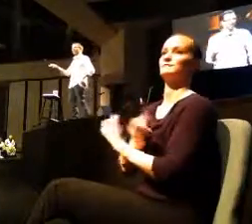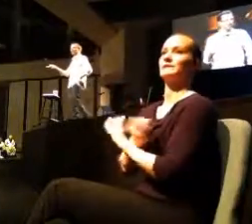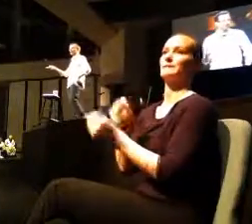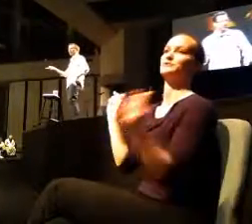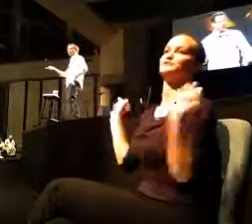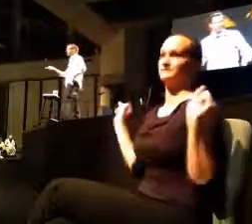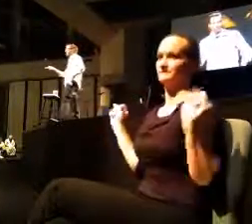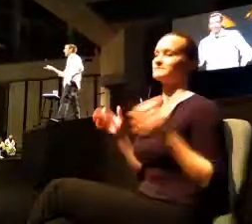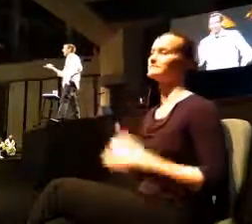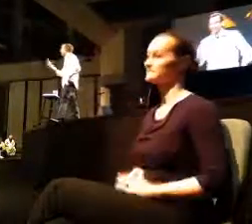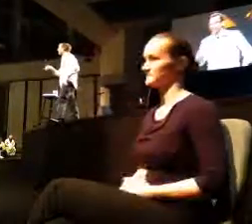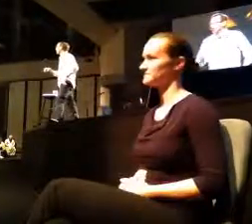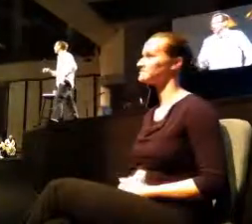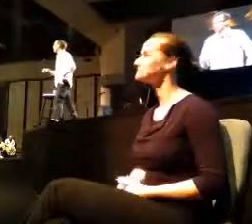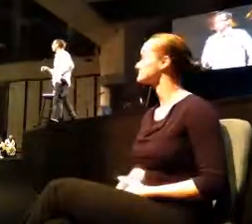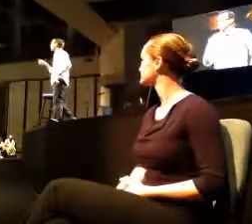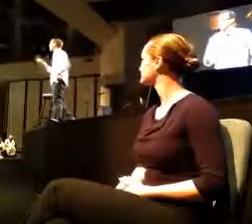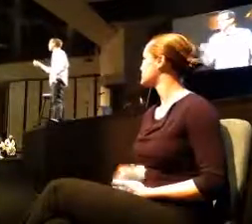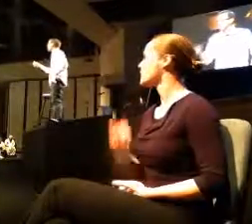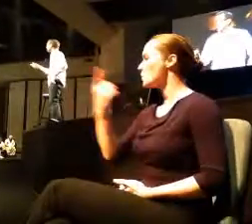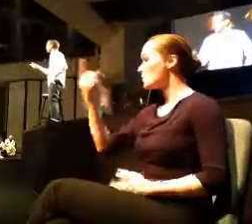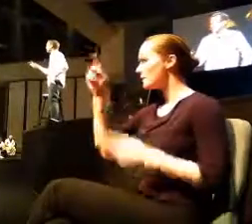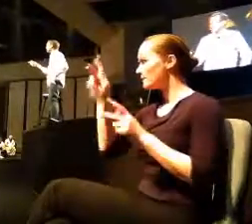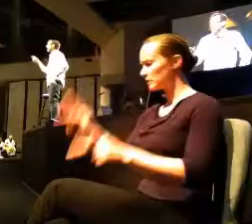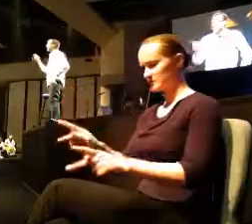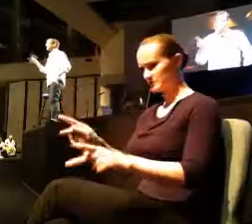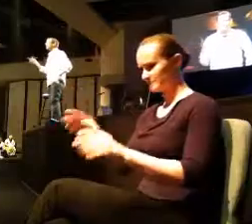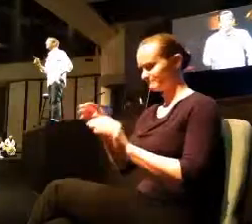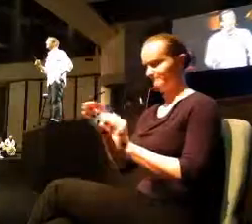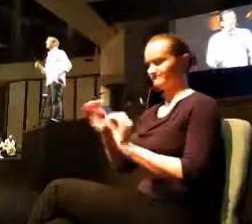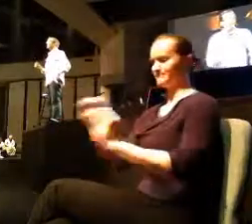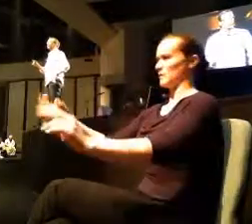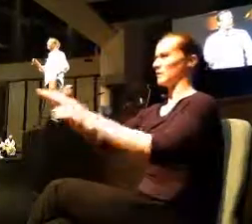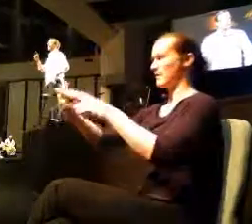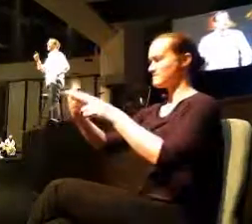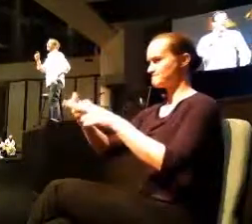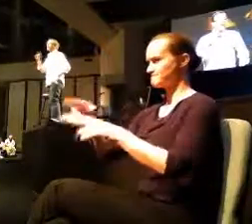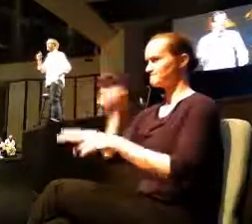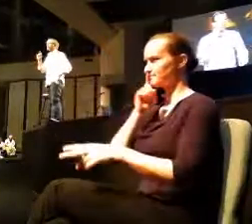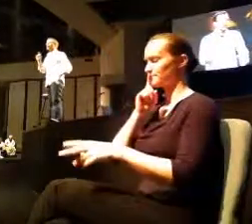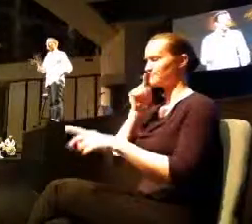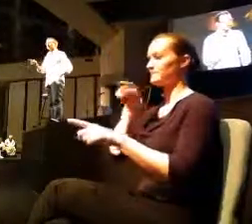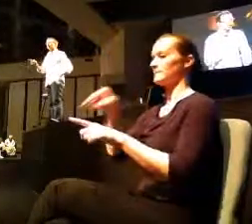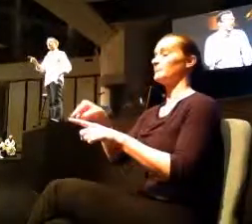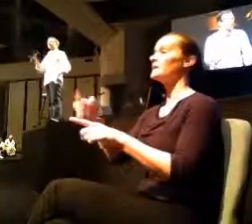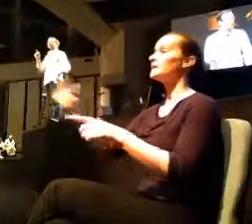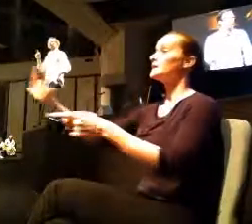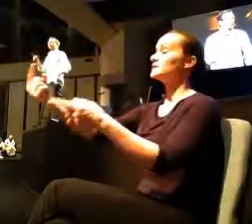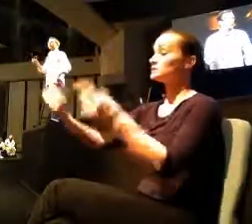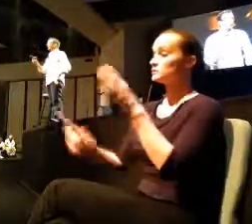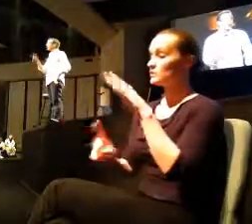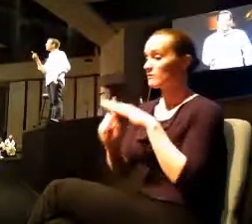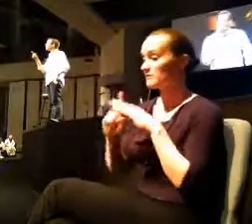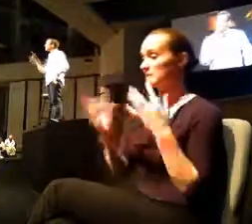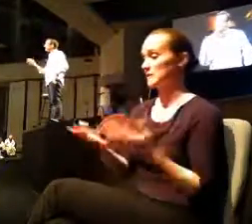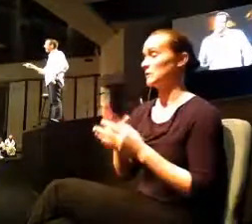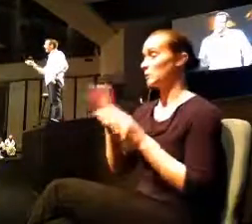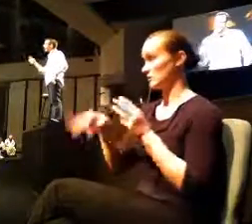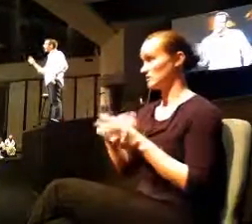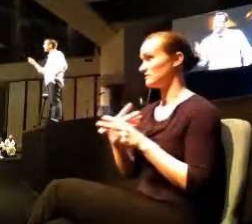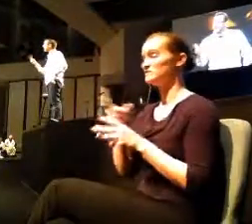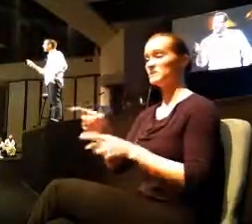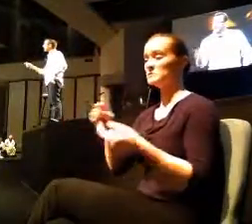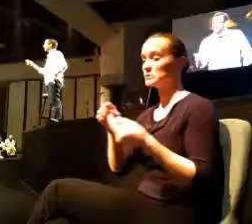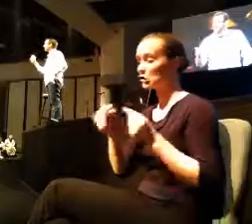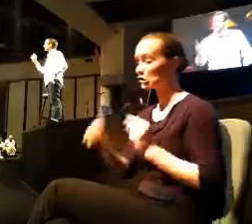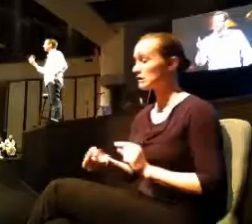unnamed in the scriptures. We don't know his name, but we know this. He came into this world and he was hurting. He was struggling. He was a